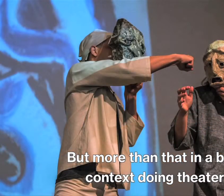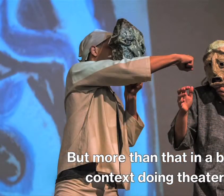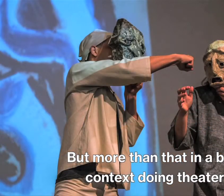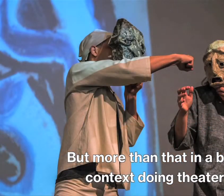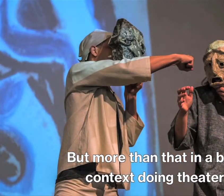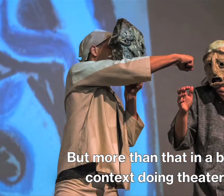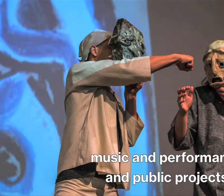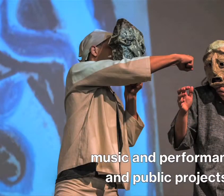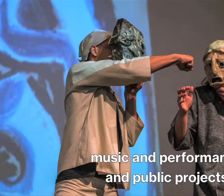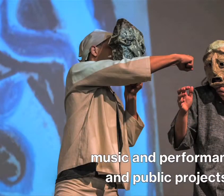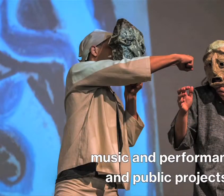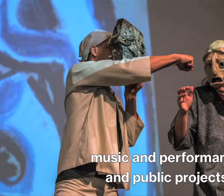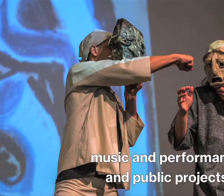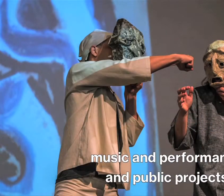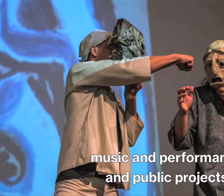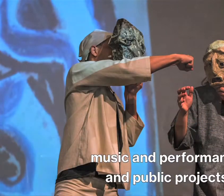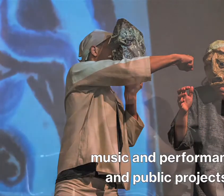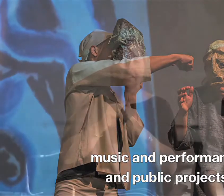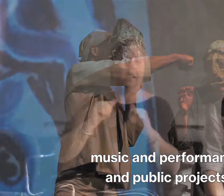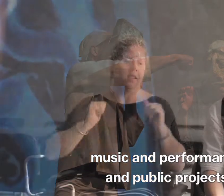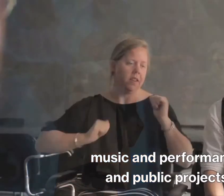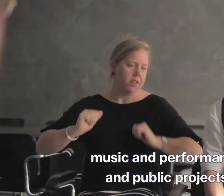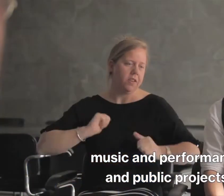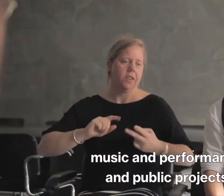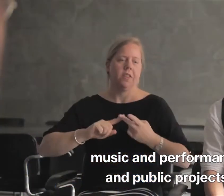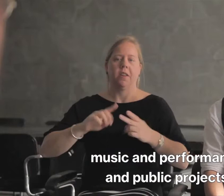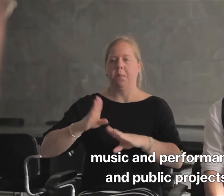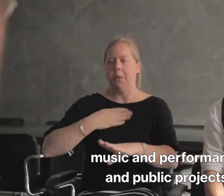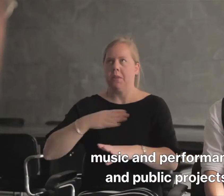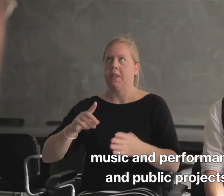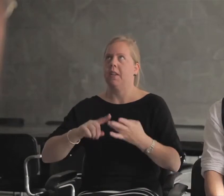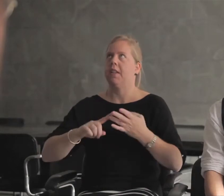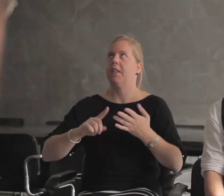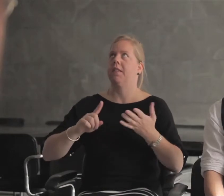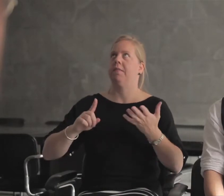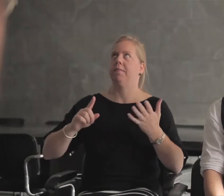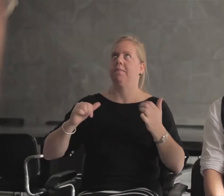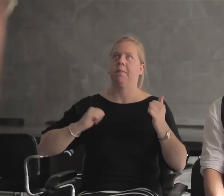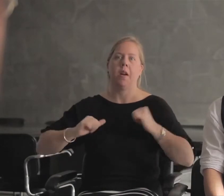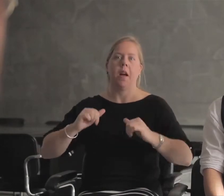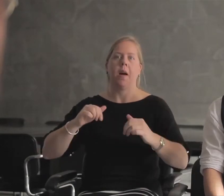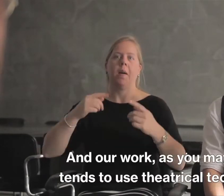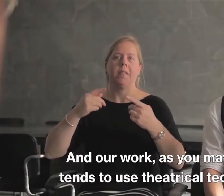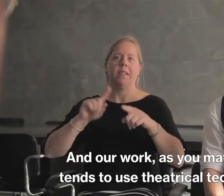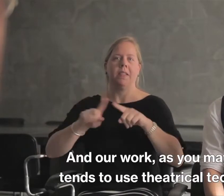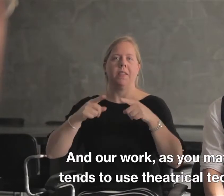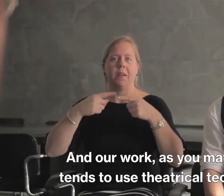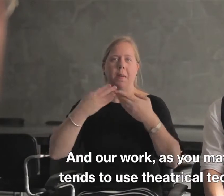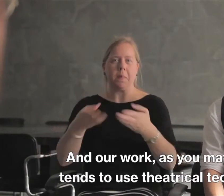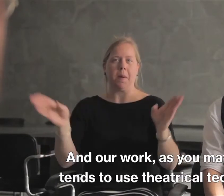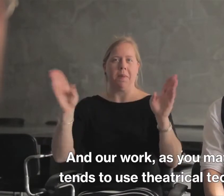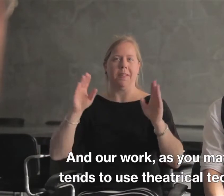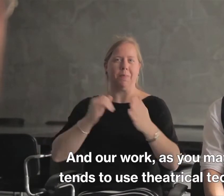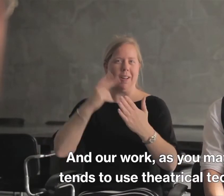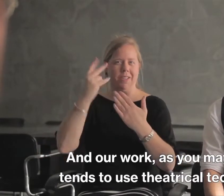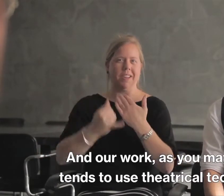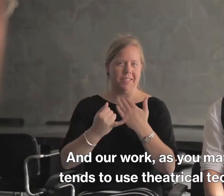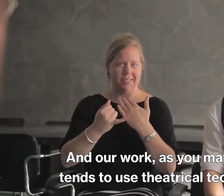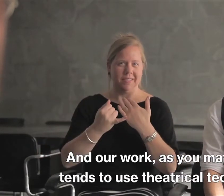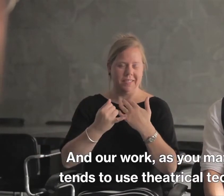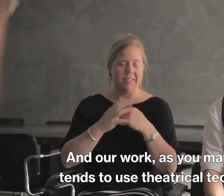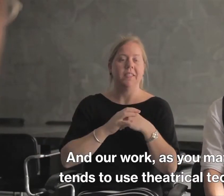context, doing theater and music and performance and public projects. And our